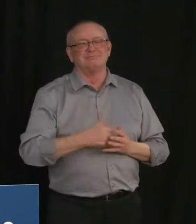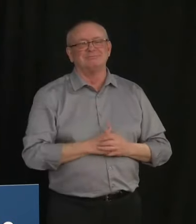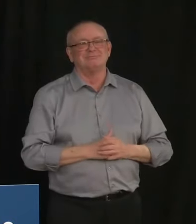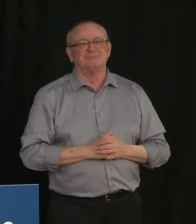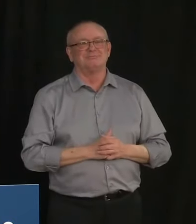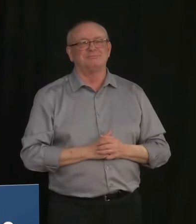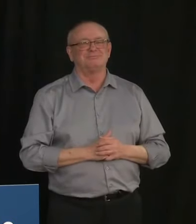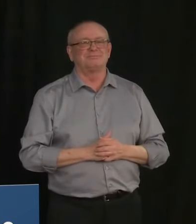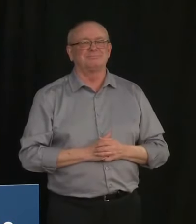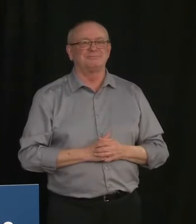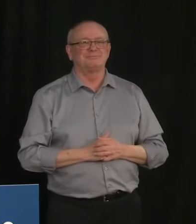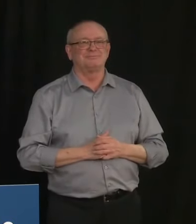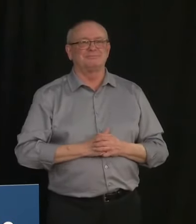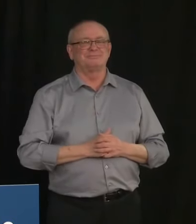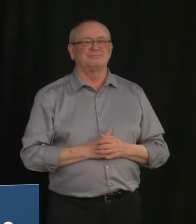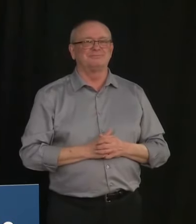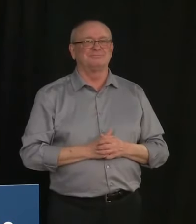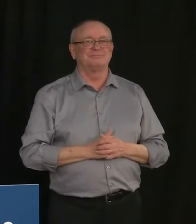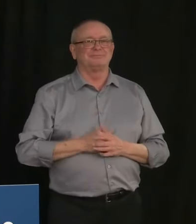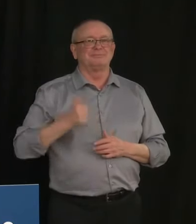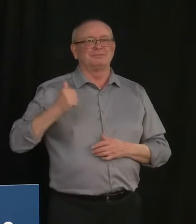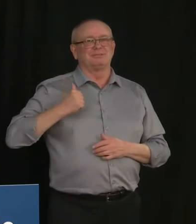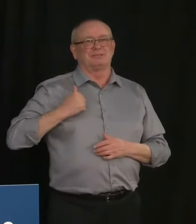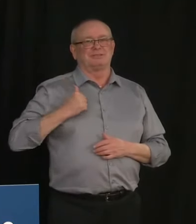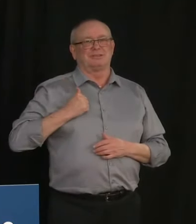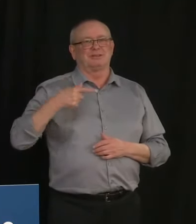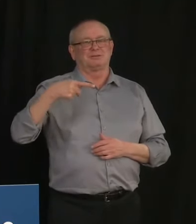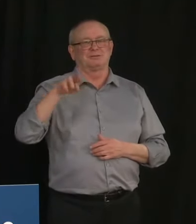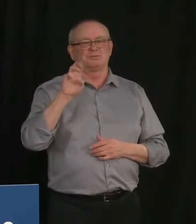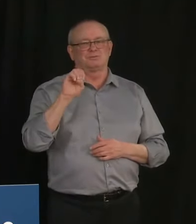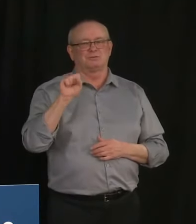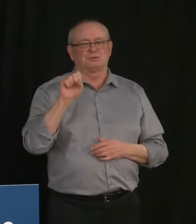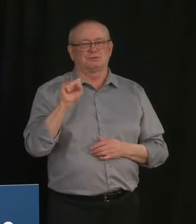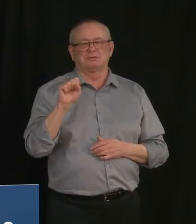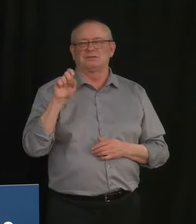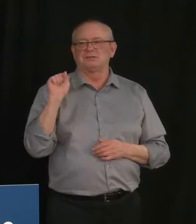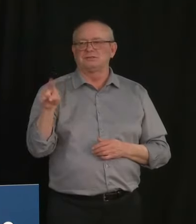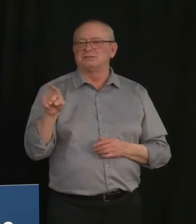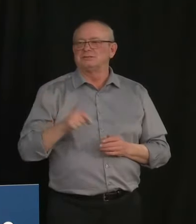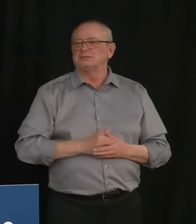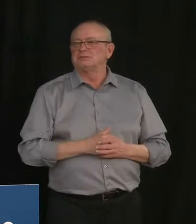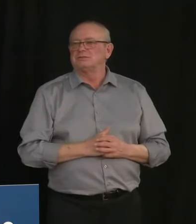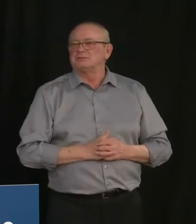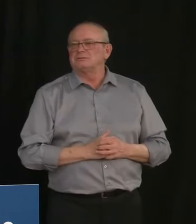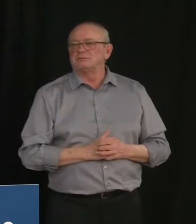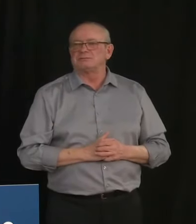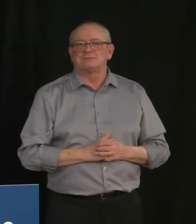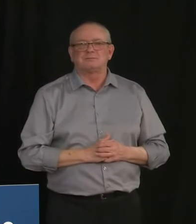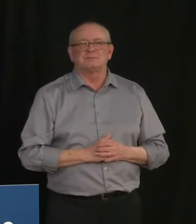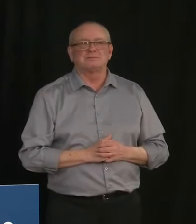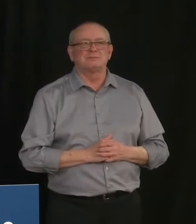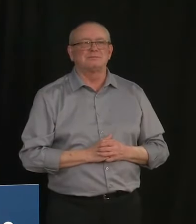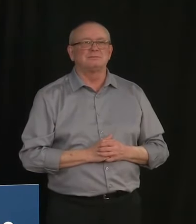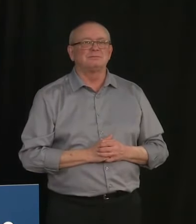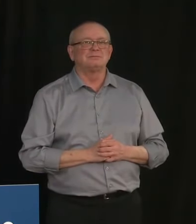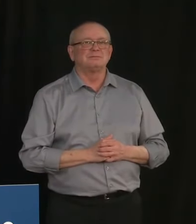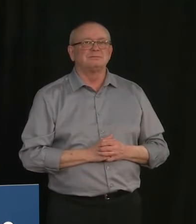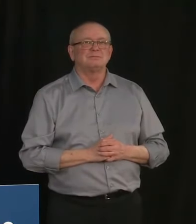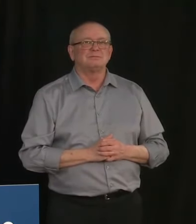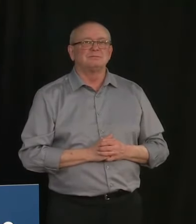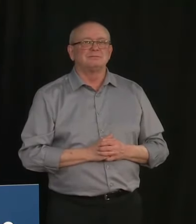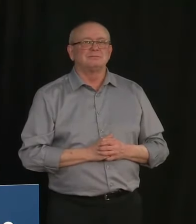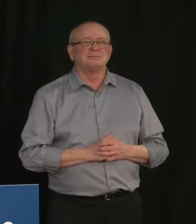Next is Lauren Krugel with the Canadian Press. Go ahead, Lauren. Hi, good afternoon. I had a question about